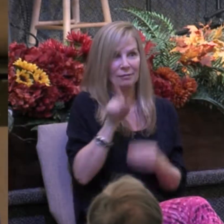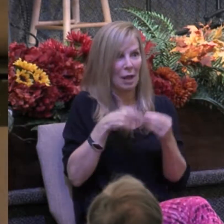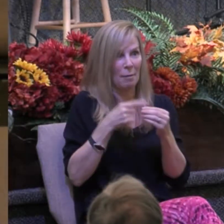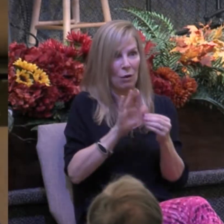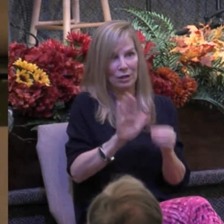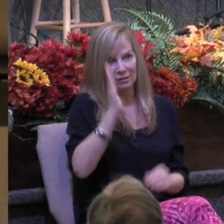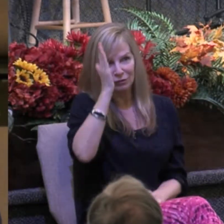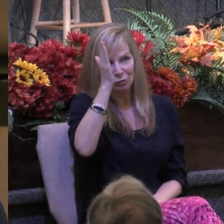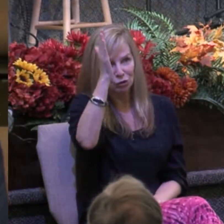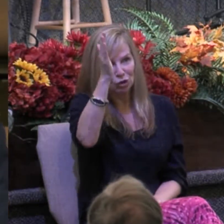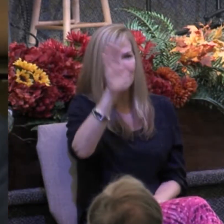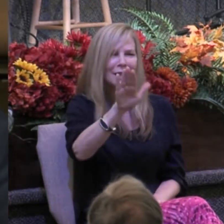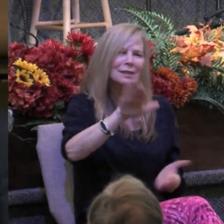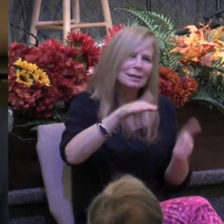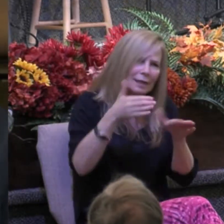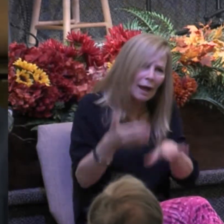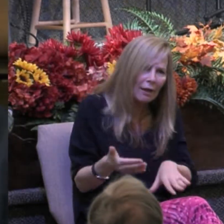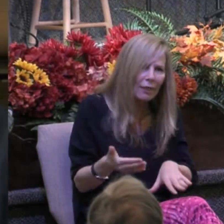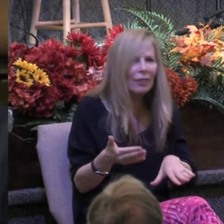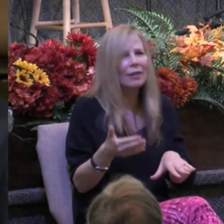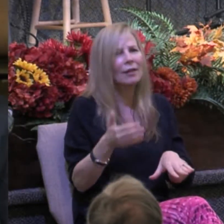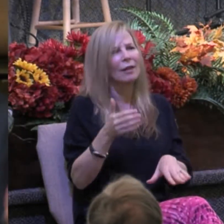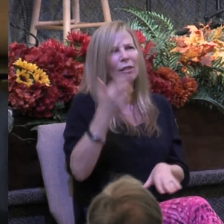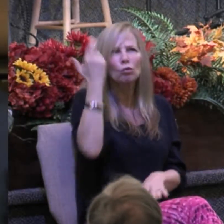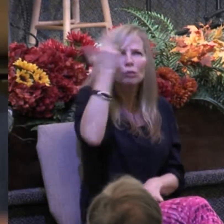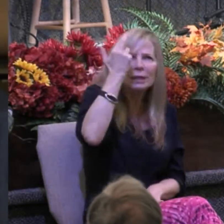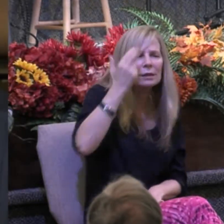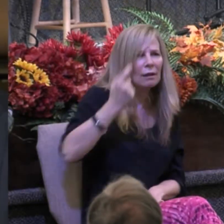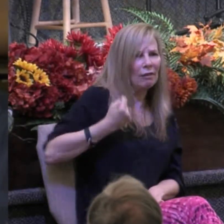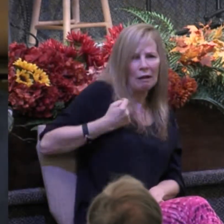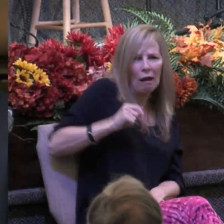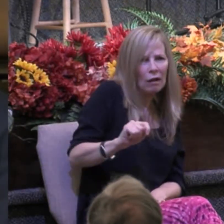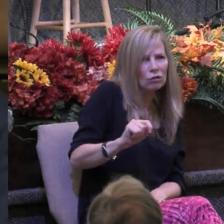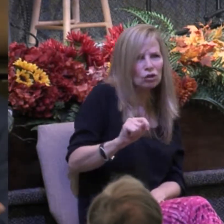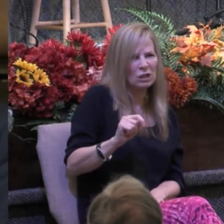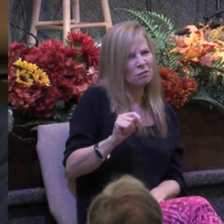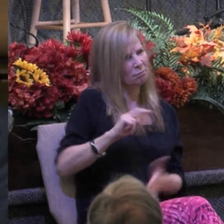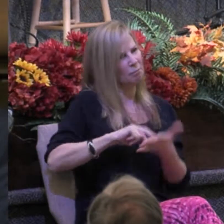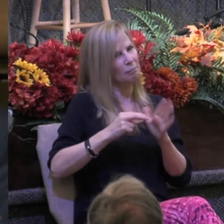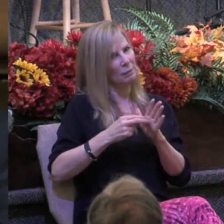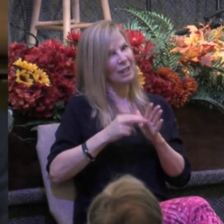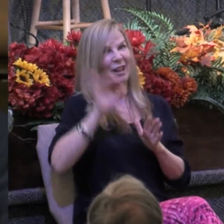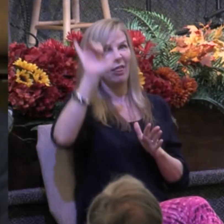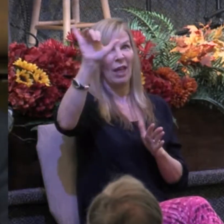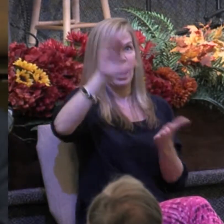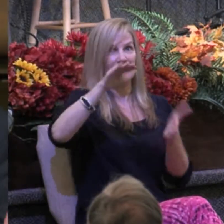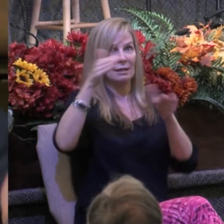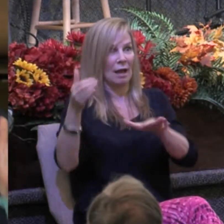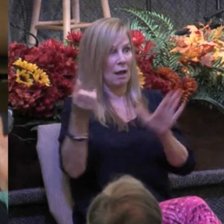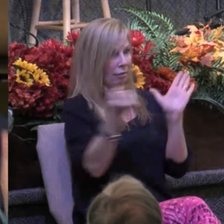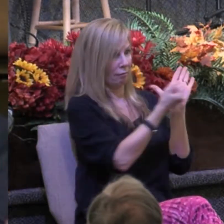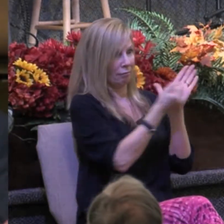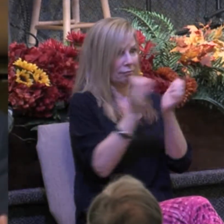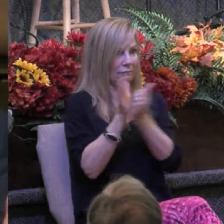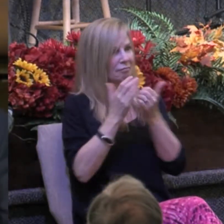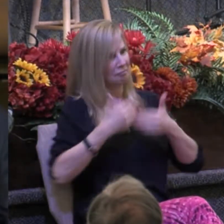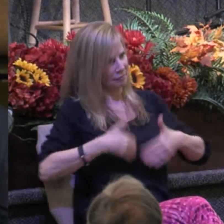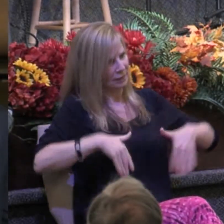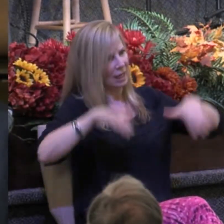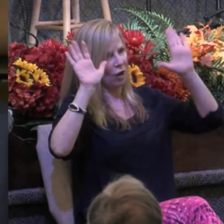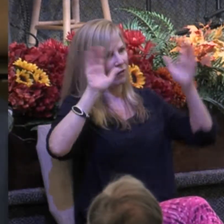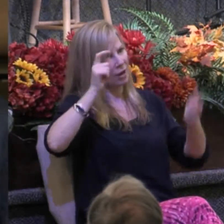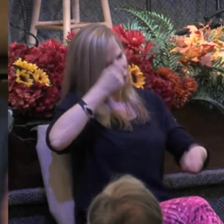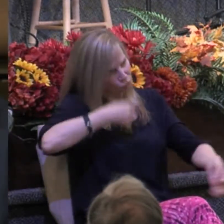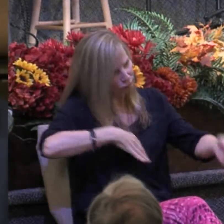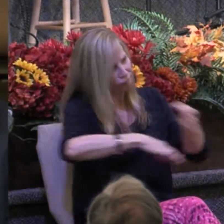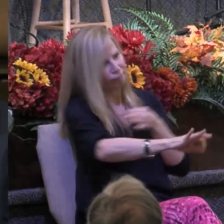coming, but didn't explain the theology of it, that it would be a sacrificial substitutionary death that would be the basis for the